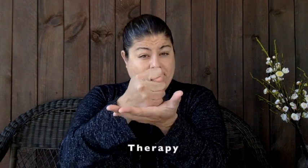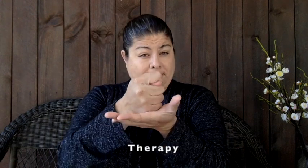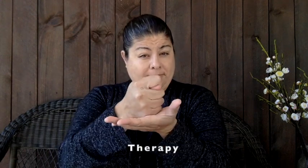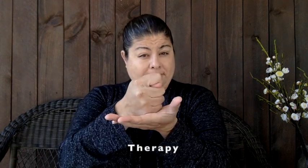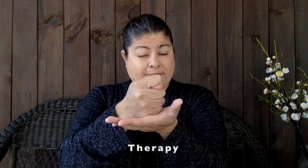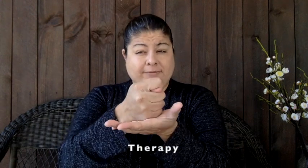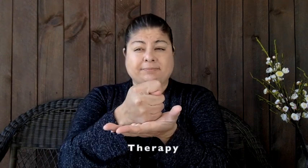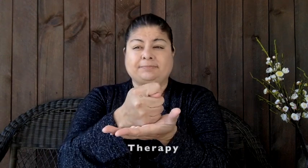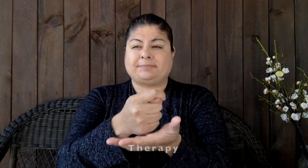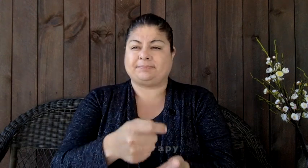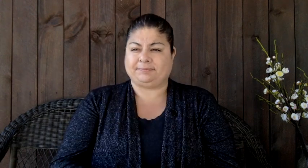therapy,